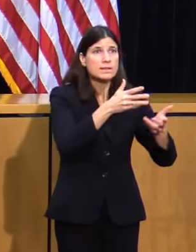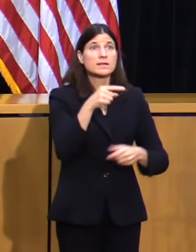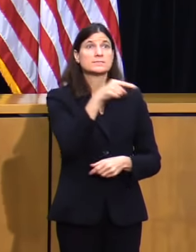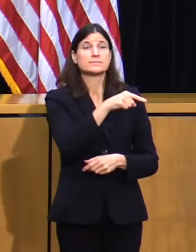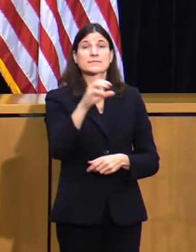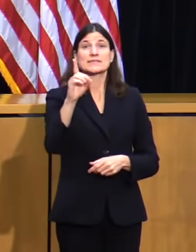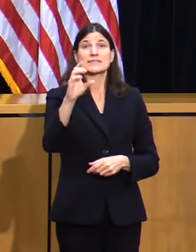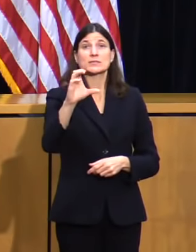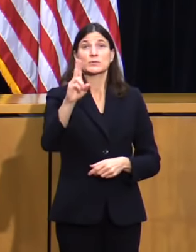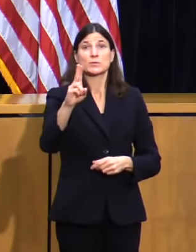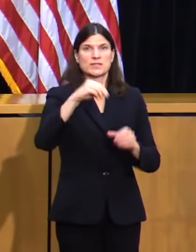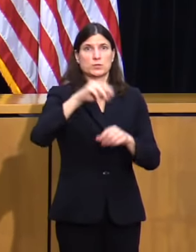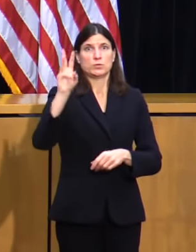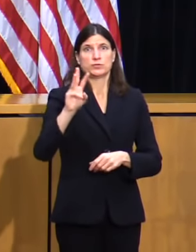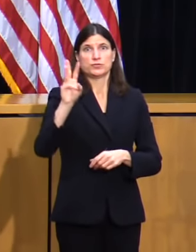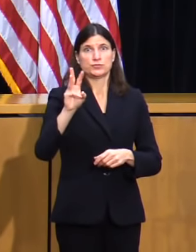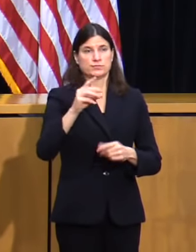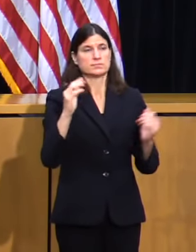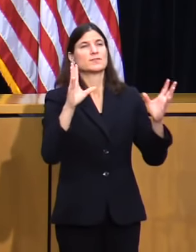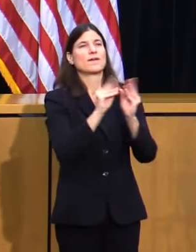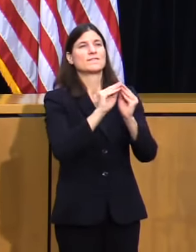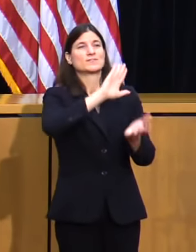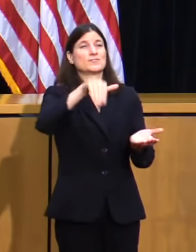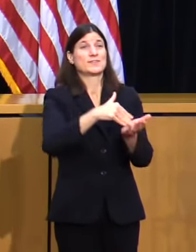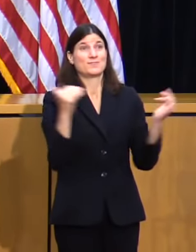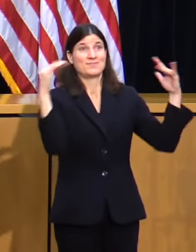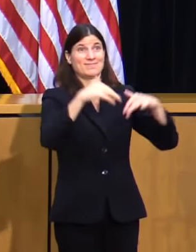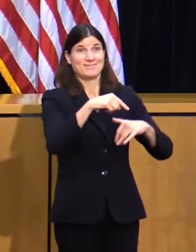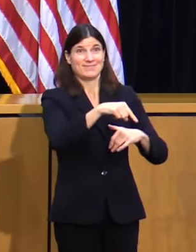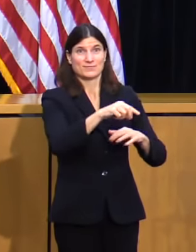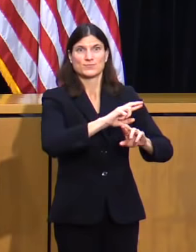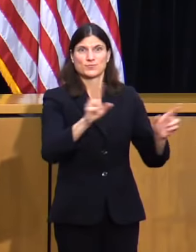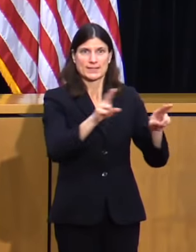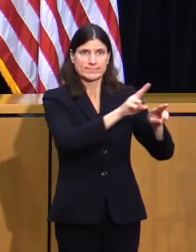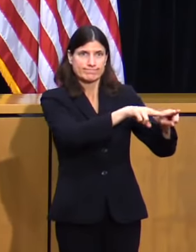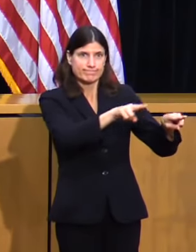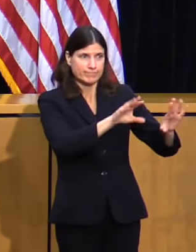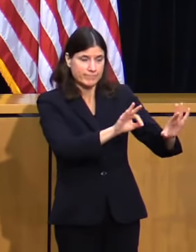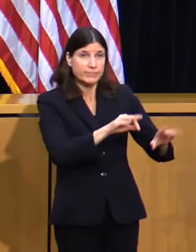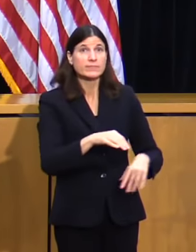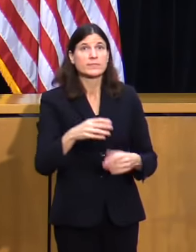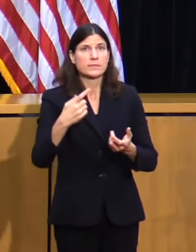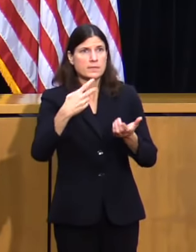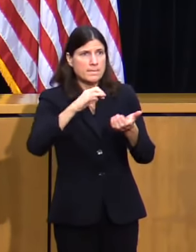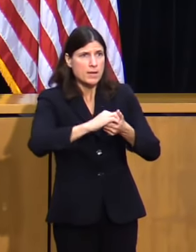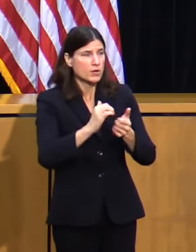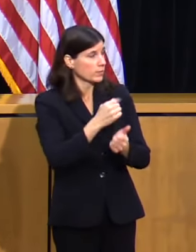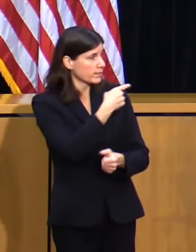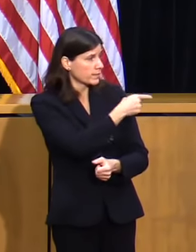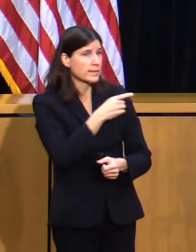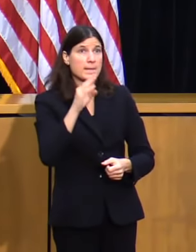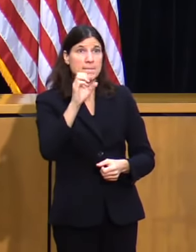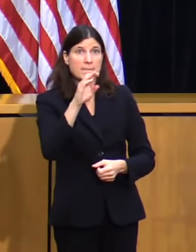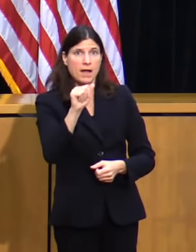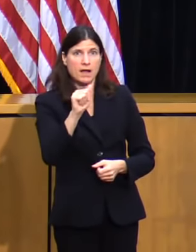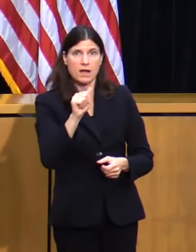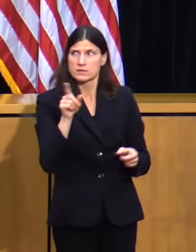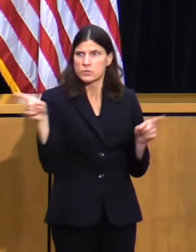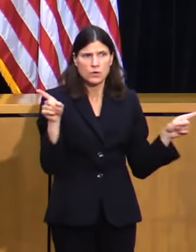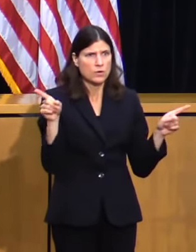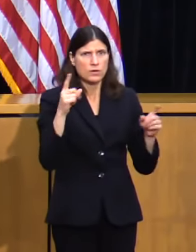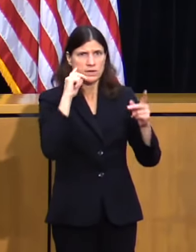The Command Center and MEMA are continuing to have discussions with other hospitals and local officials to identify other locations for